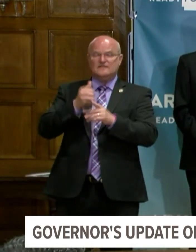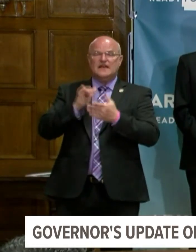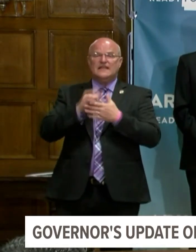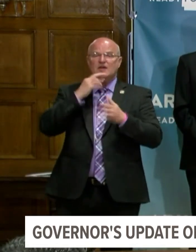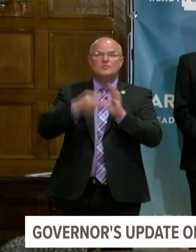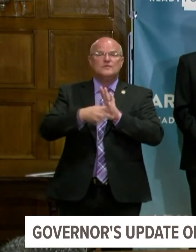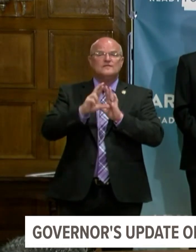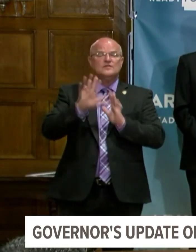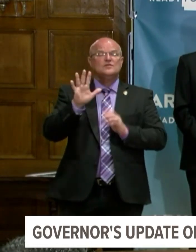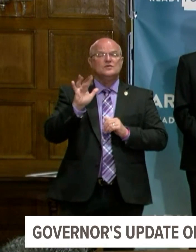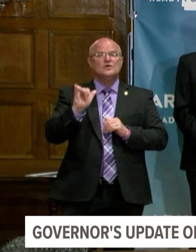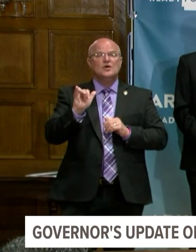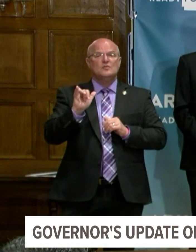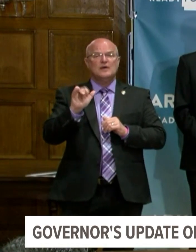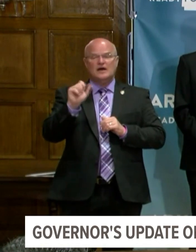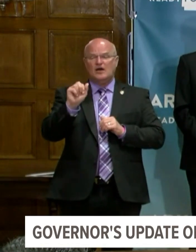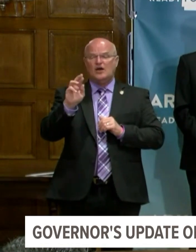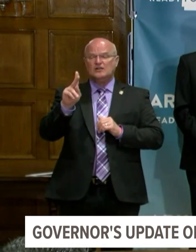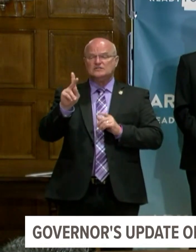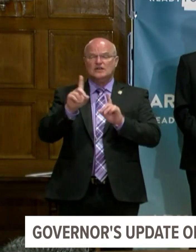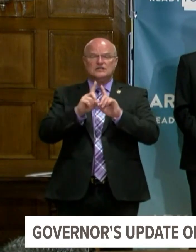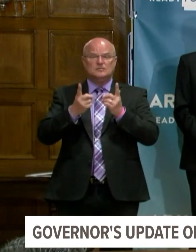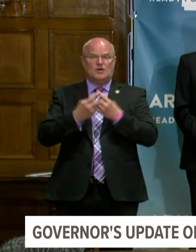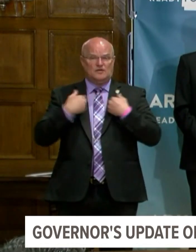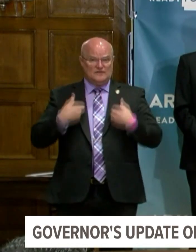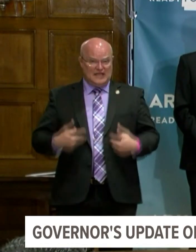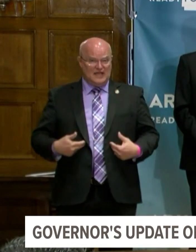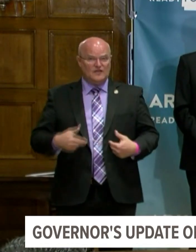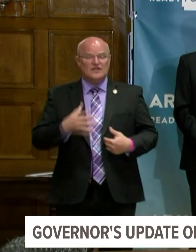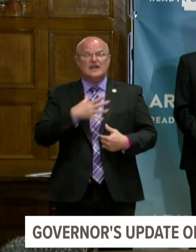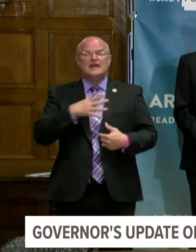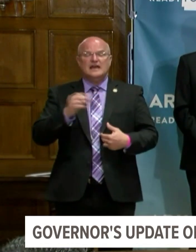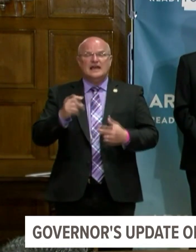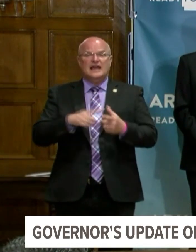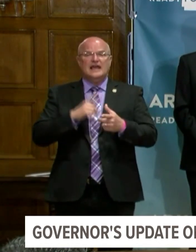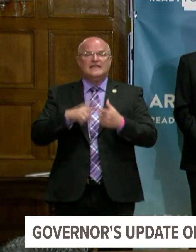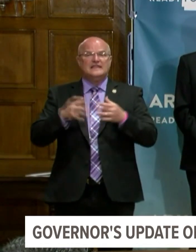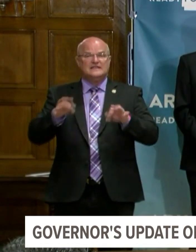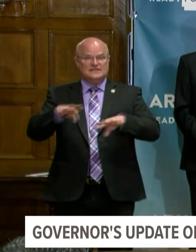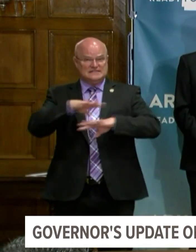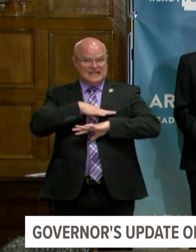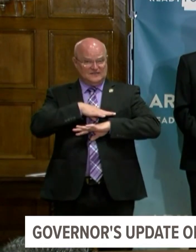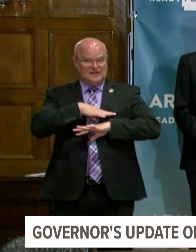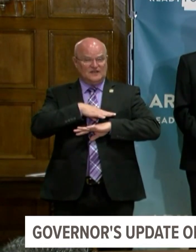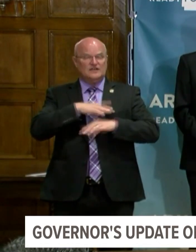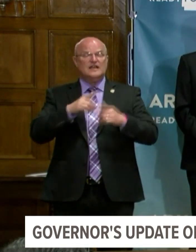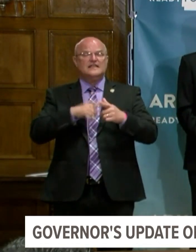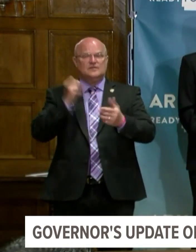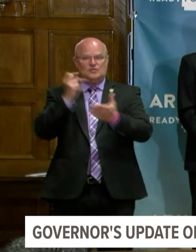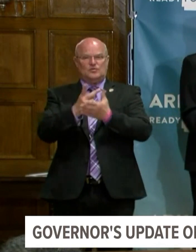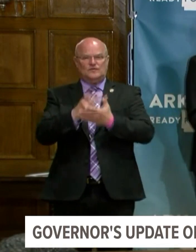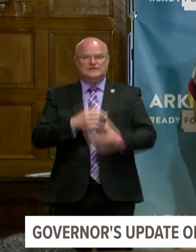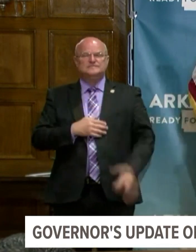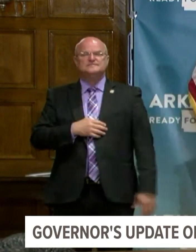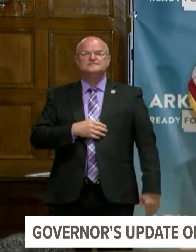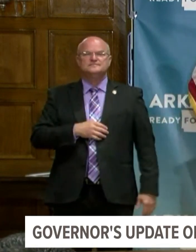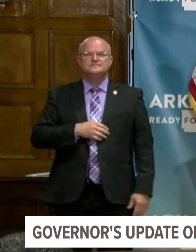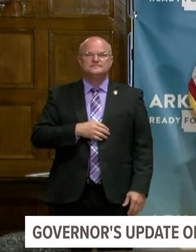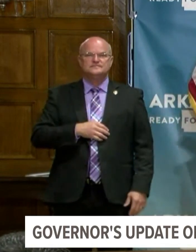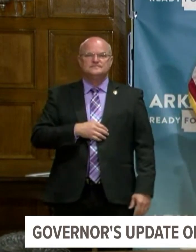will be reviewed by the Arkansas Department of Health, and then if it's satisfactory, we'll approve it.